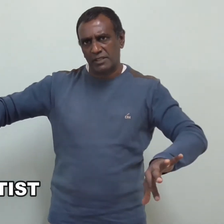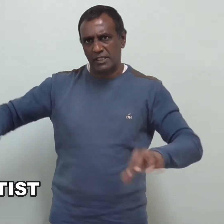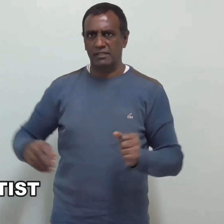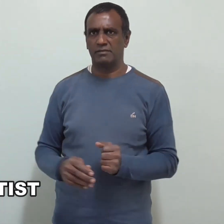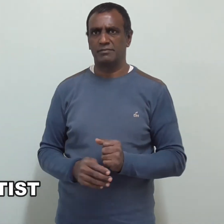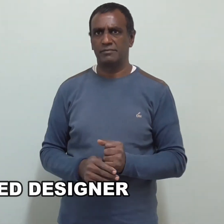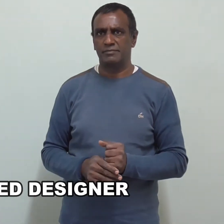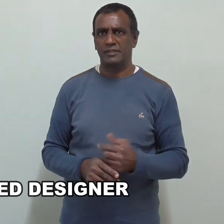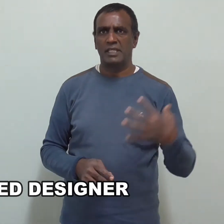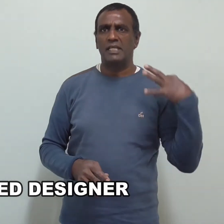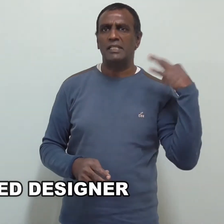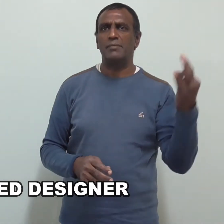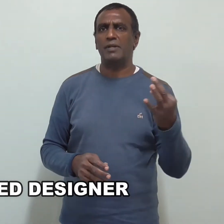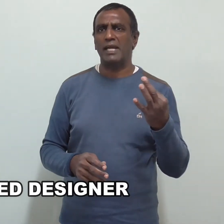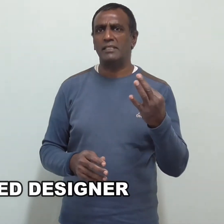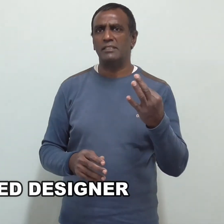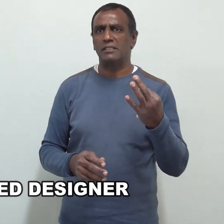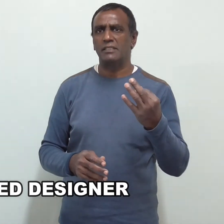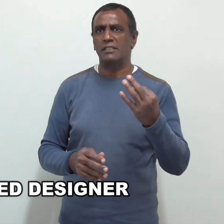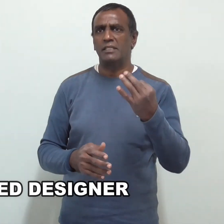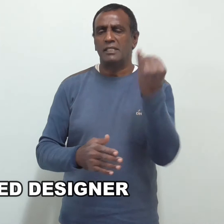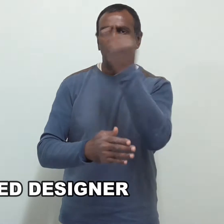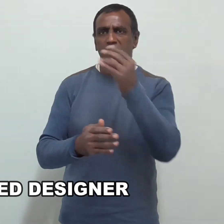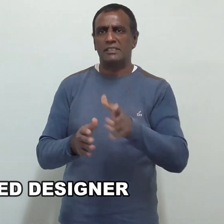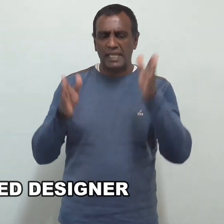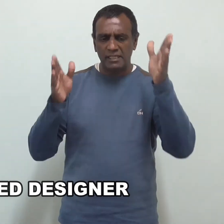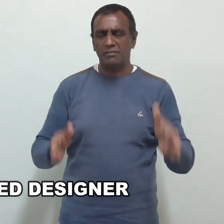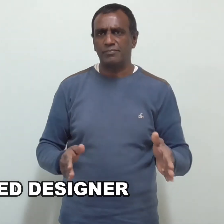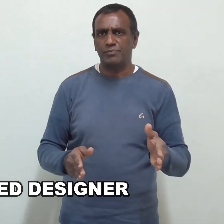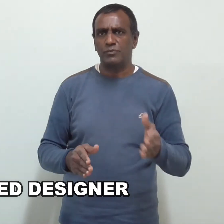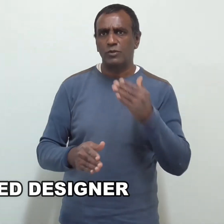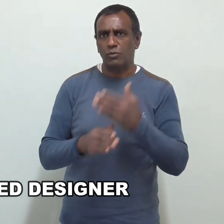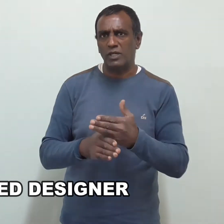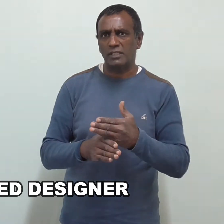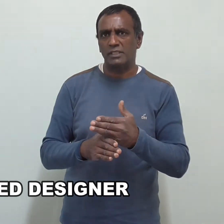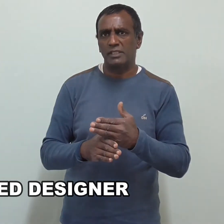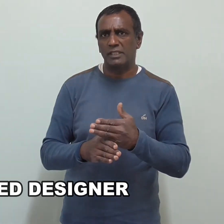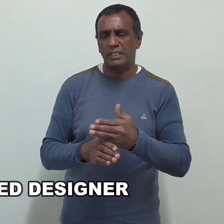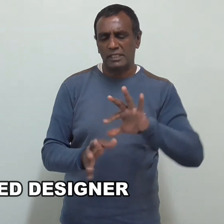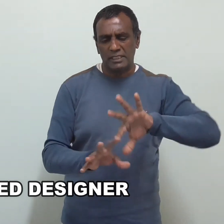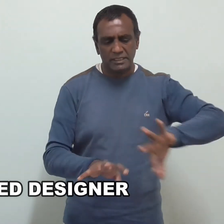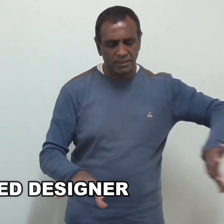separately. The applied designer worked